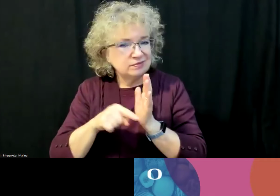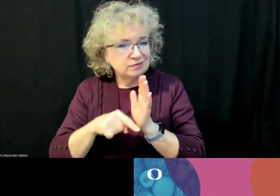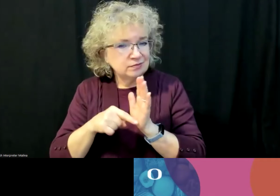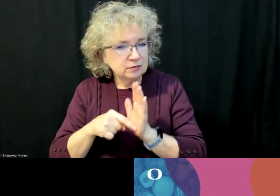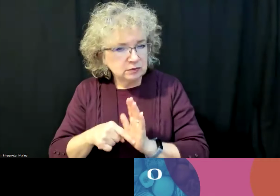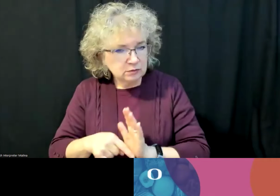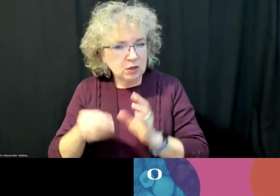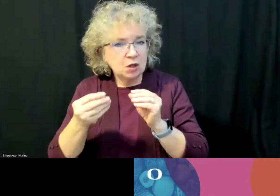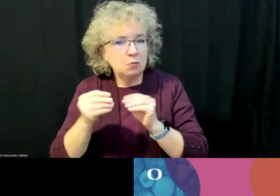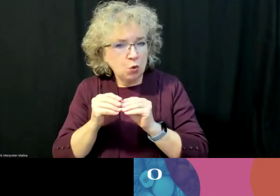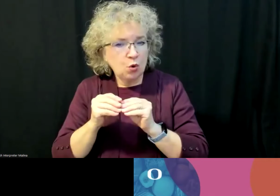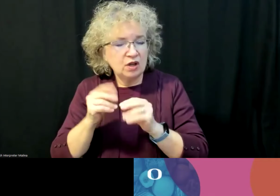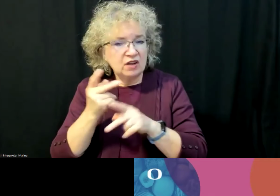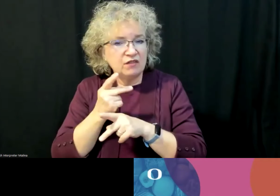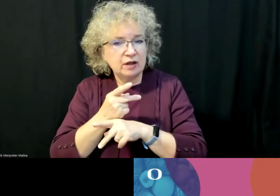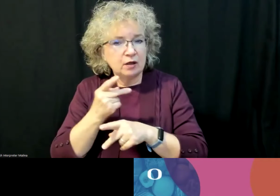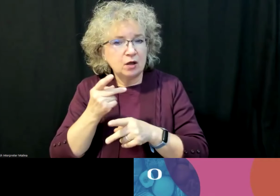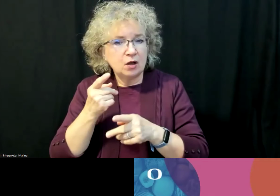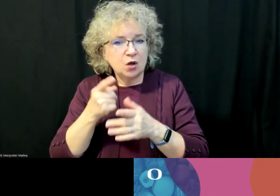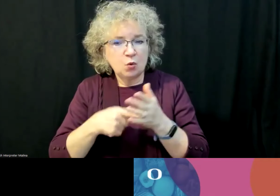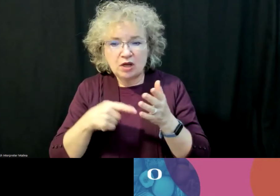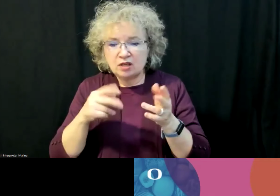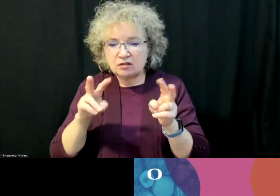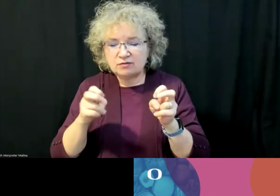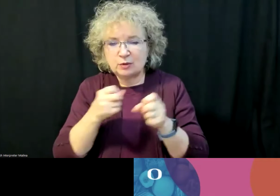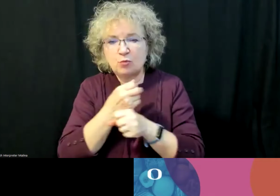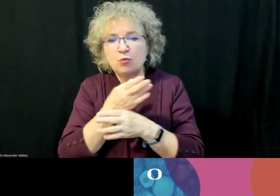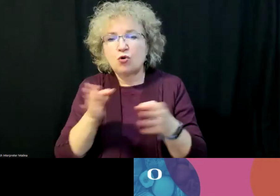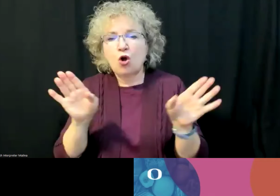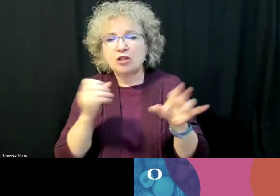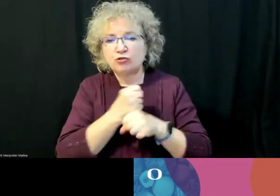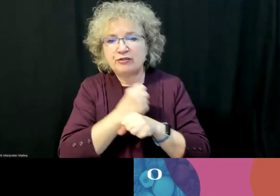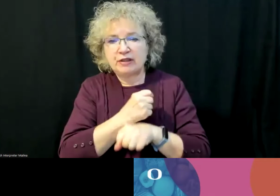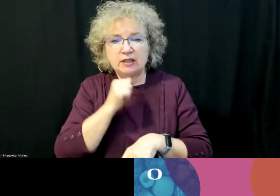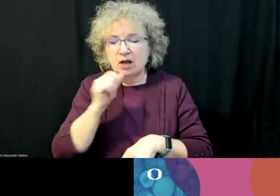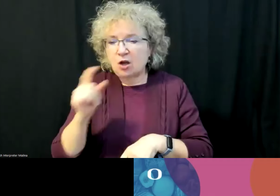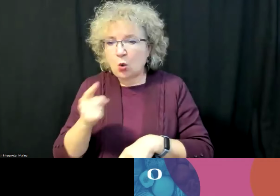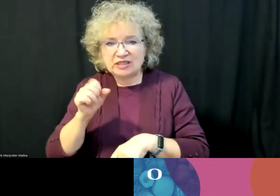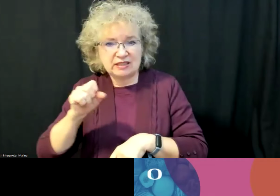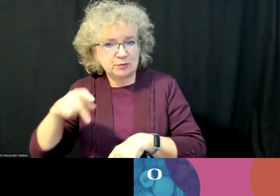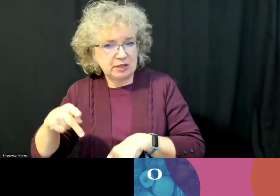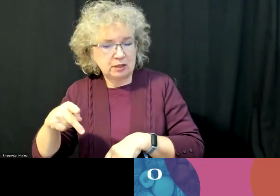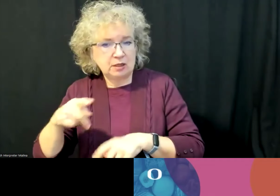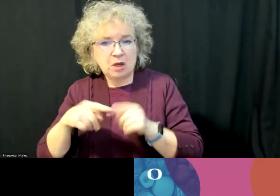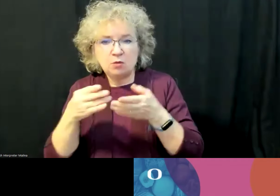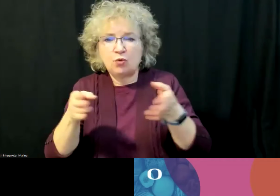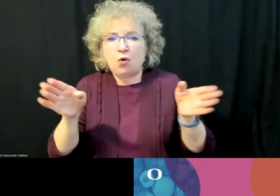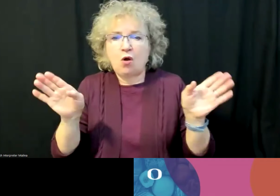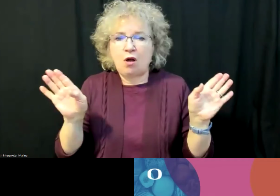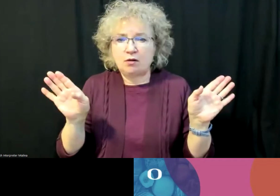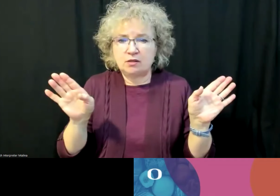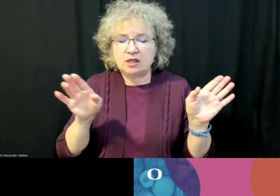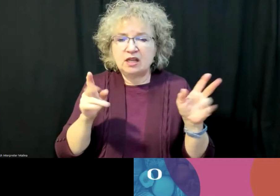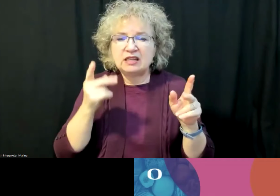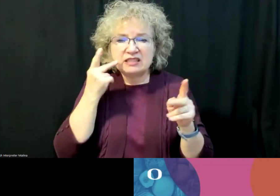find out exactly what maybe the broader strategy is, not just the SSP kind of related strategy, and see if I can